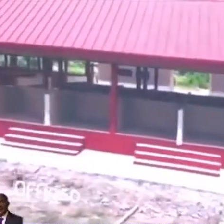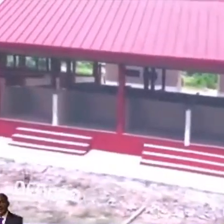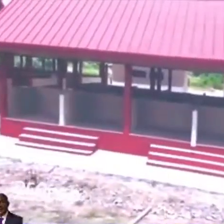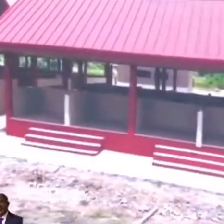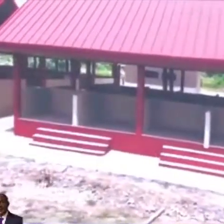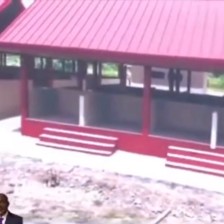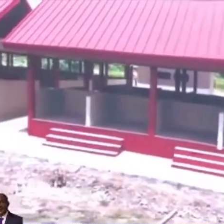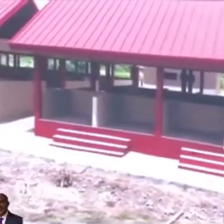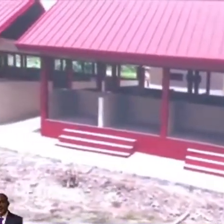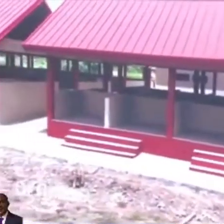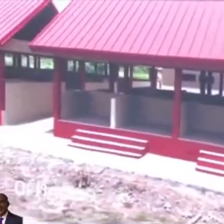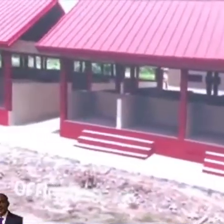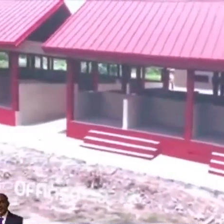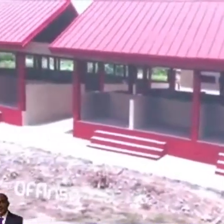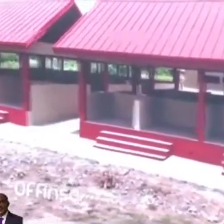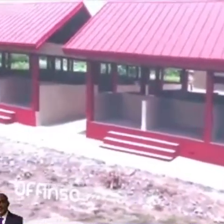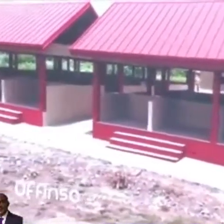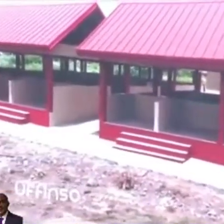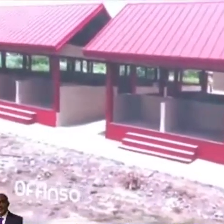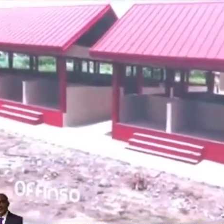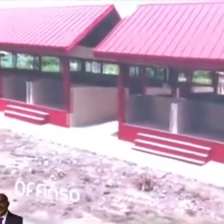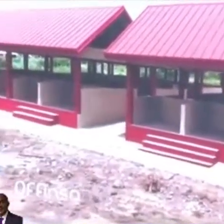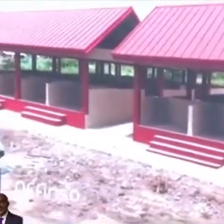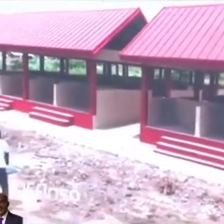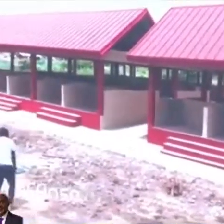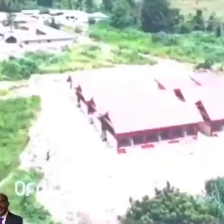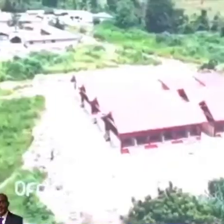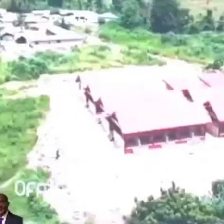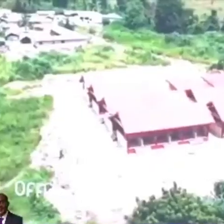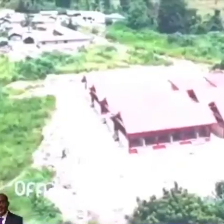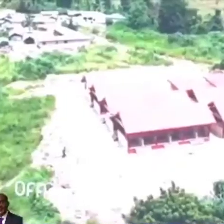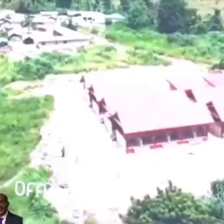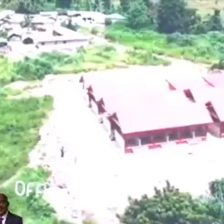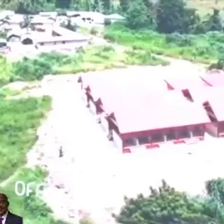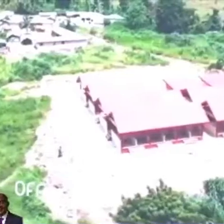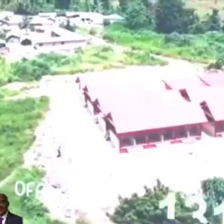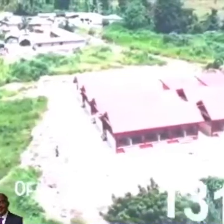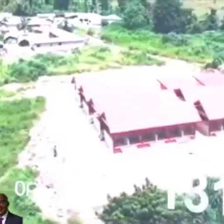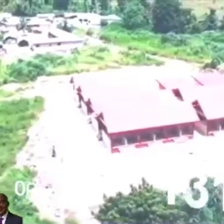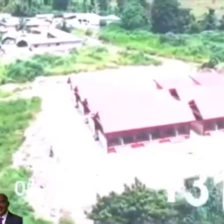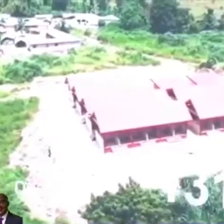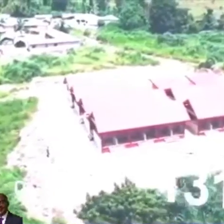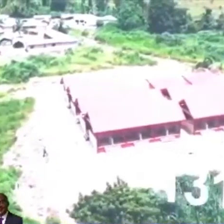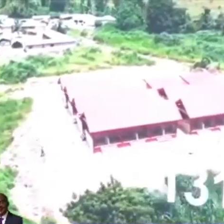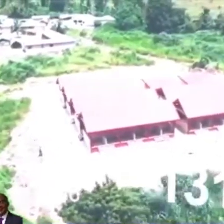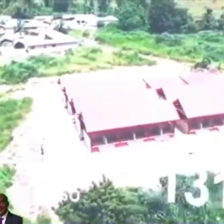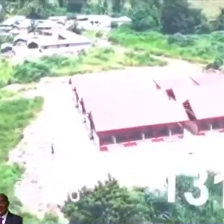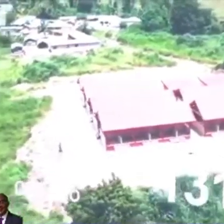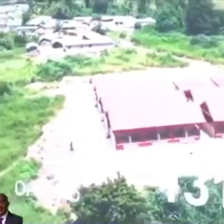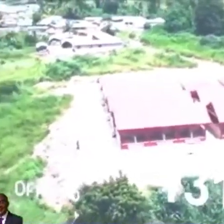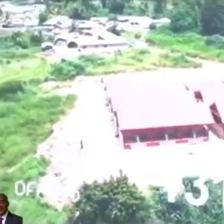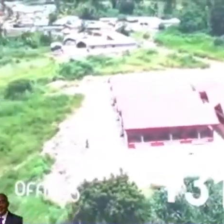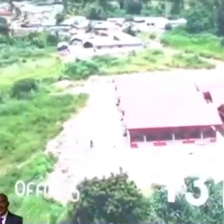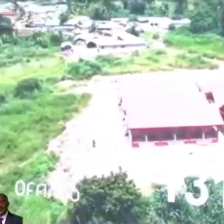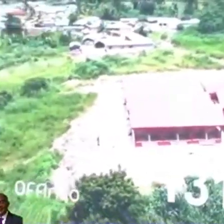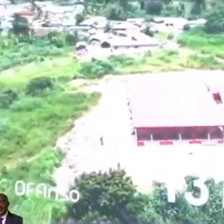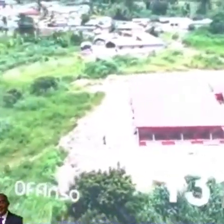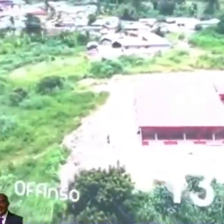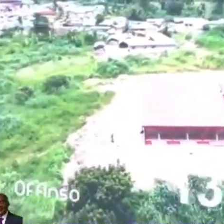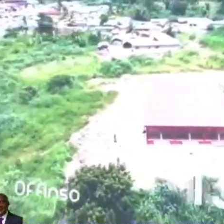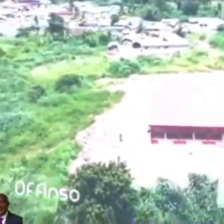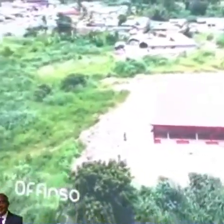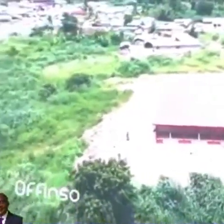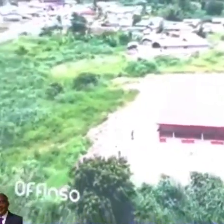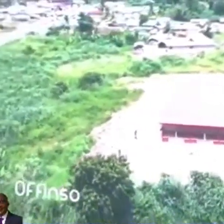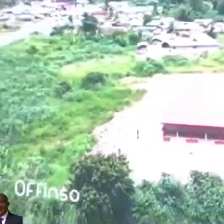Also, this government has bridged the market access gap by undertaking 131 market complexes like this